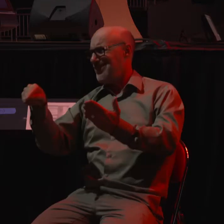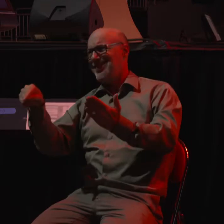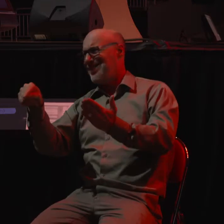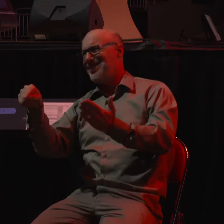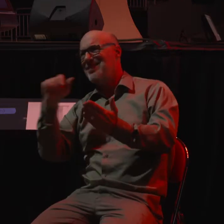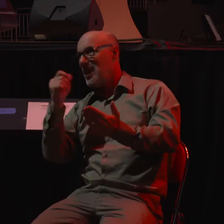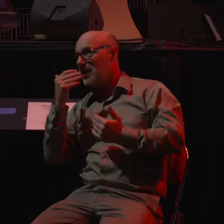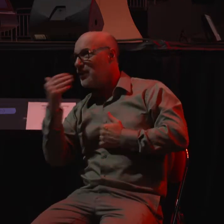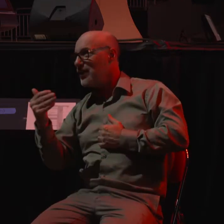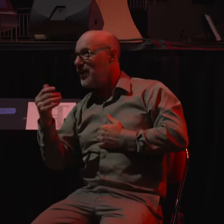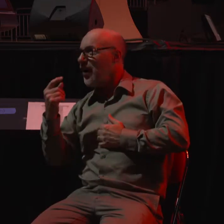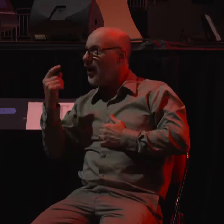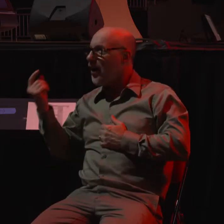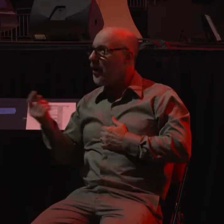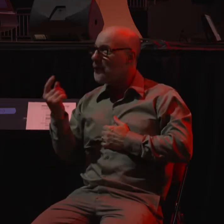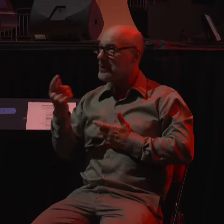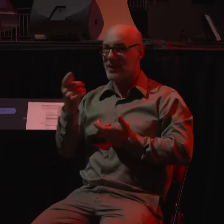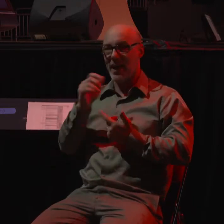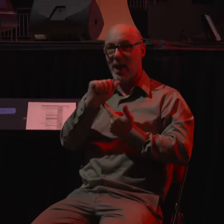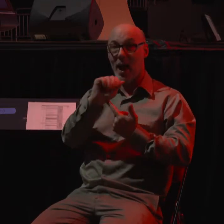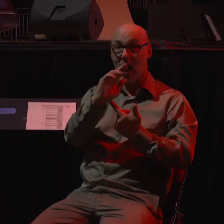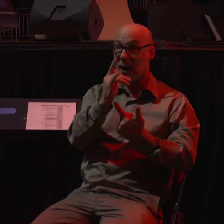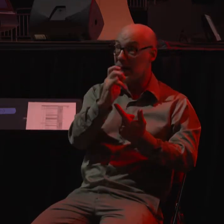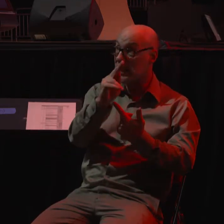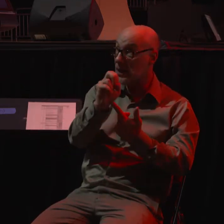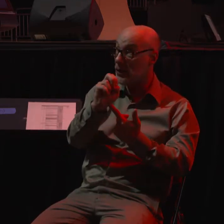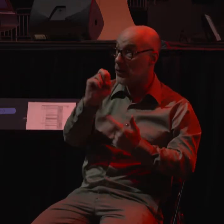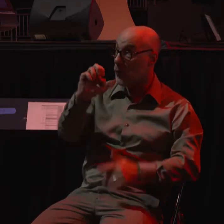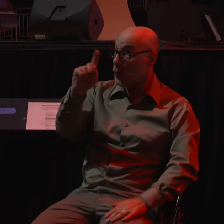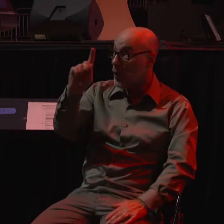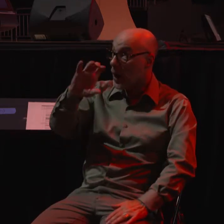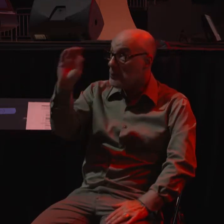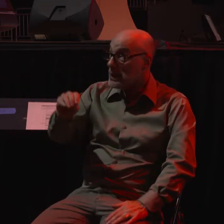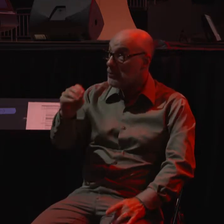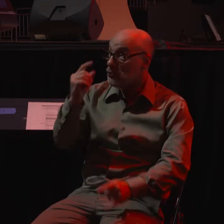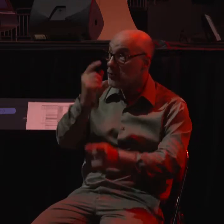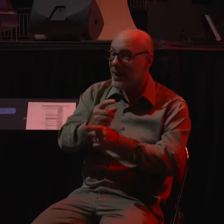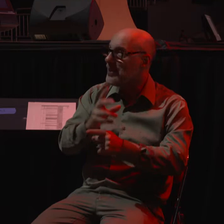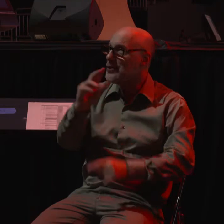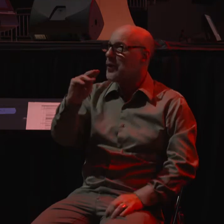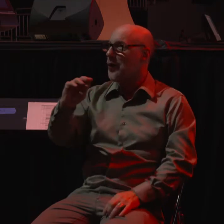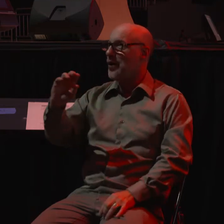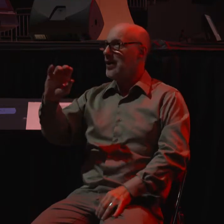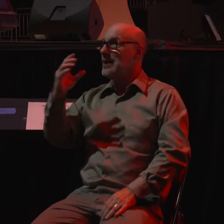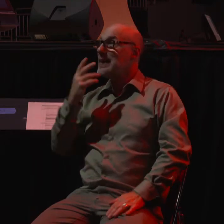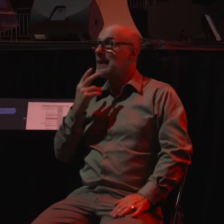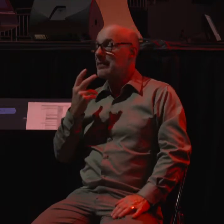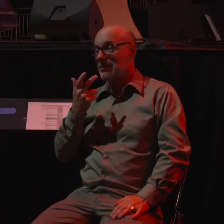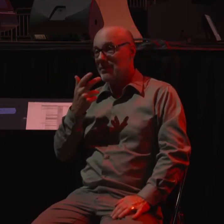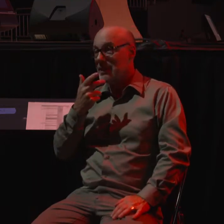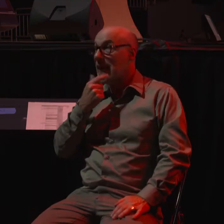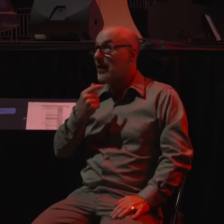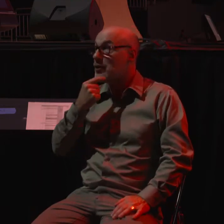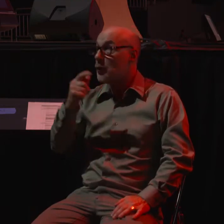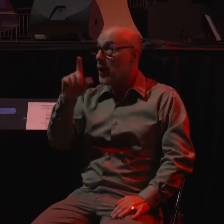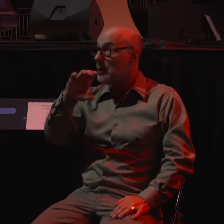between the stuff of Augustine or Calvin it's a whole lot of Baptists in here, so they don't pay attention to Calvin on